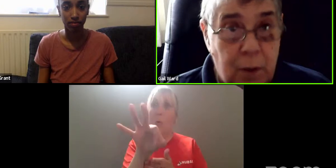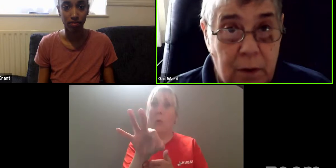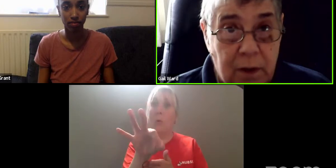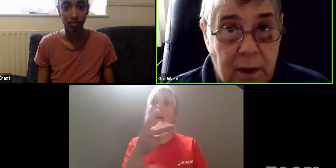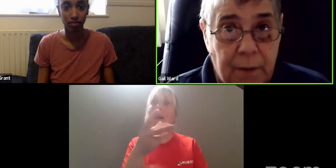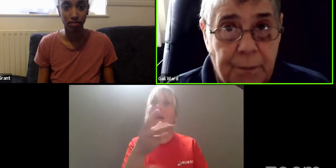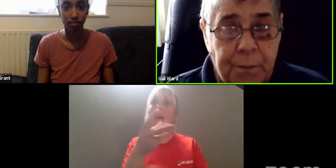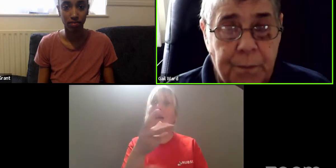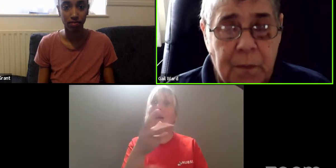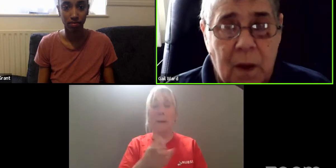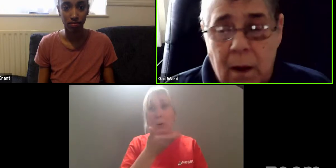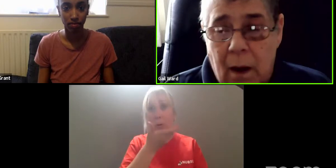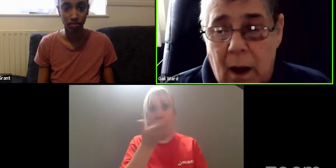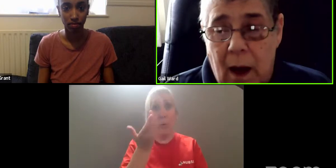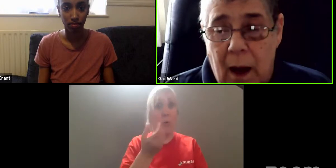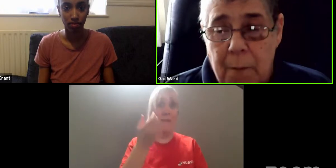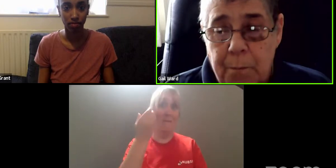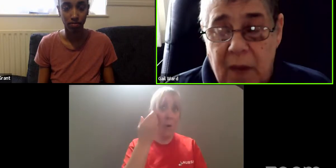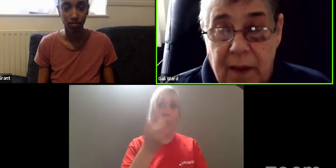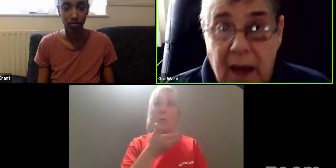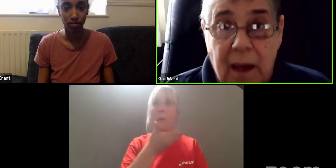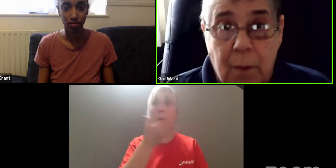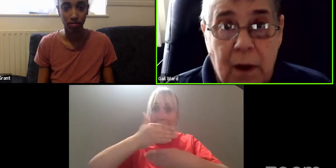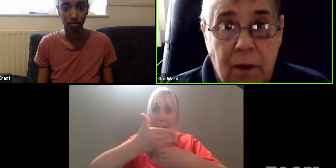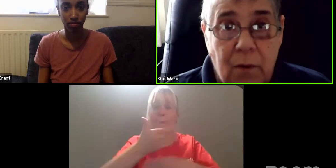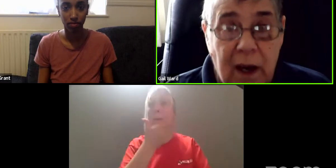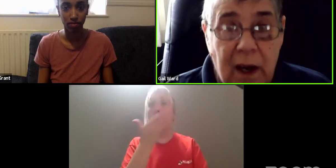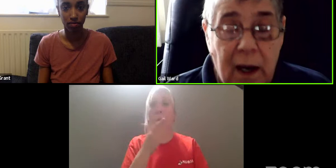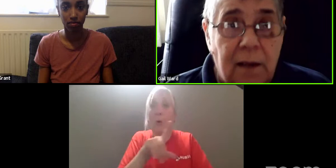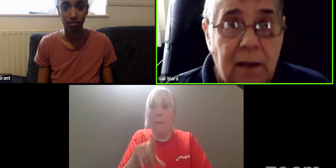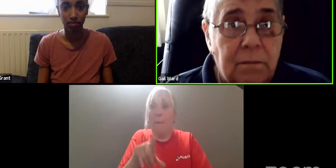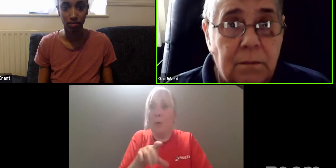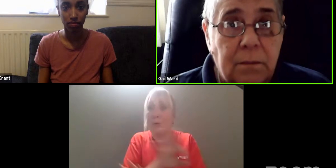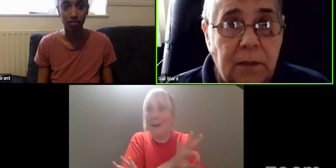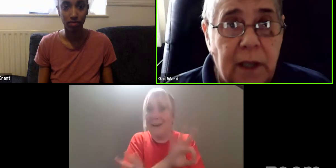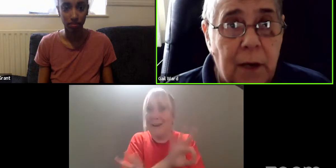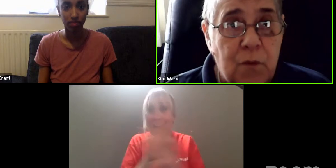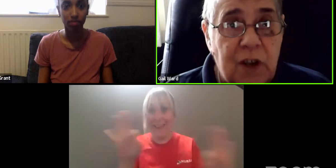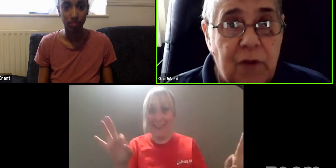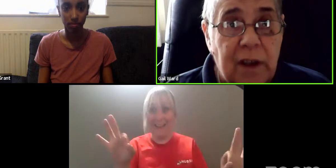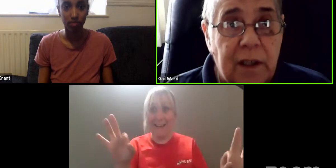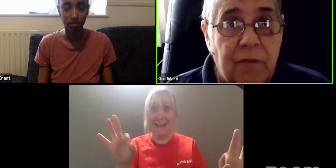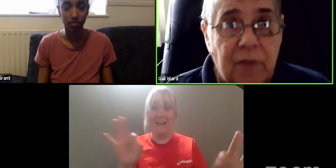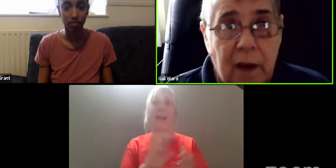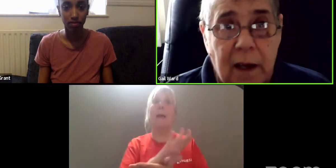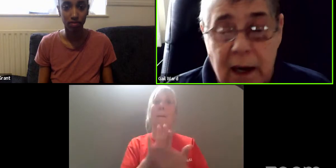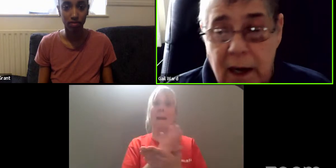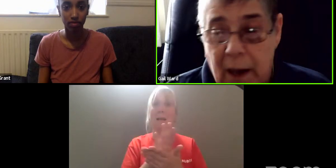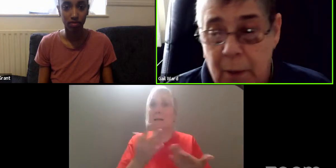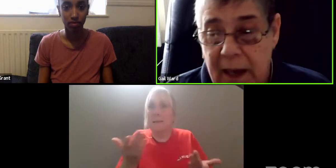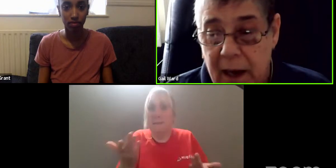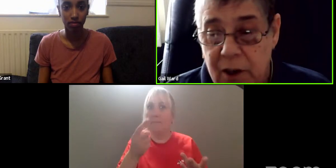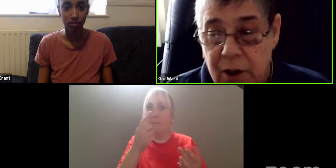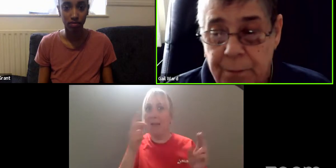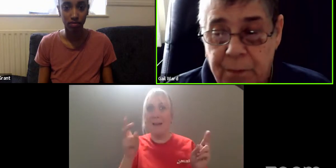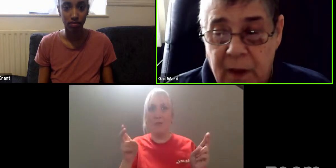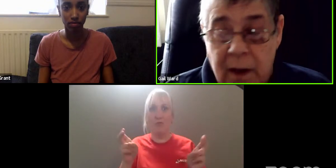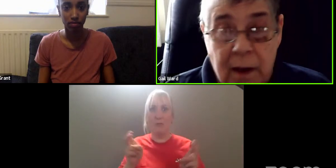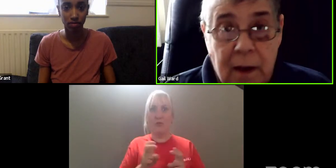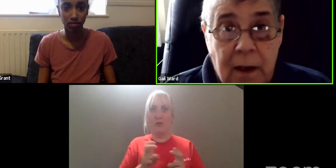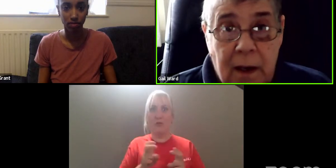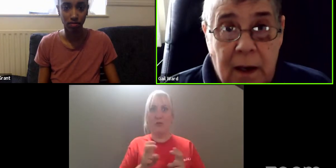a computer. And that can be really, you know, restrictive in